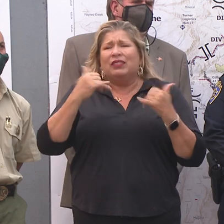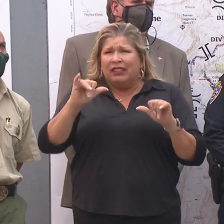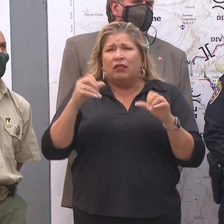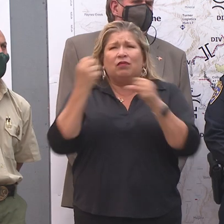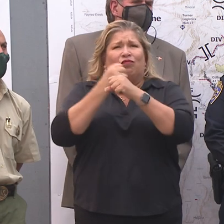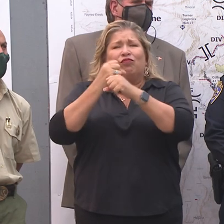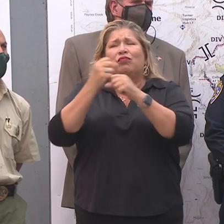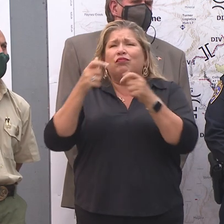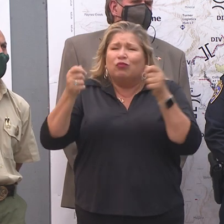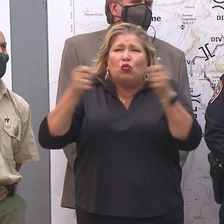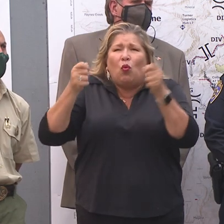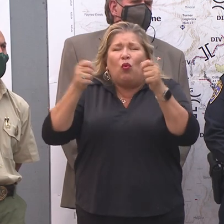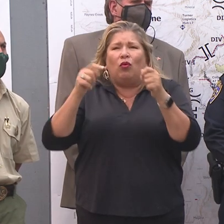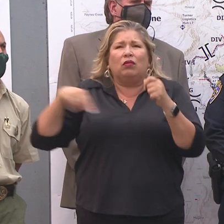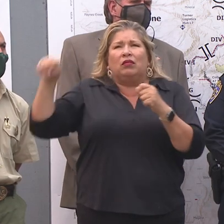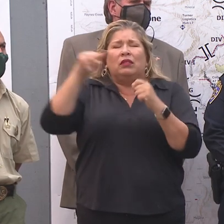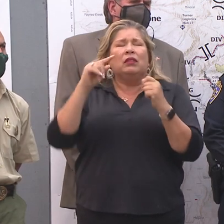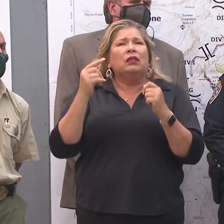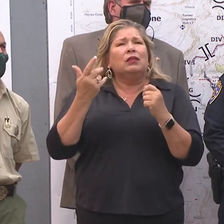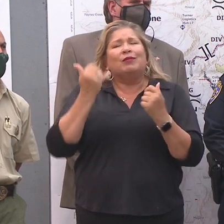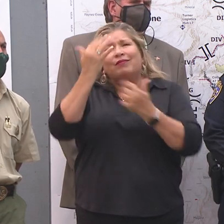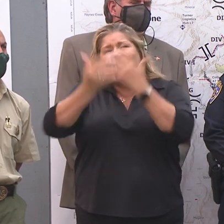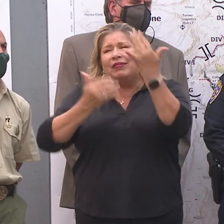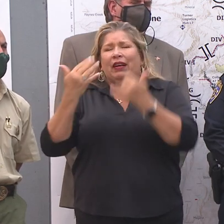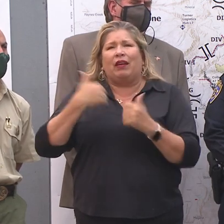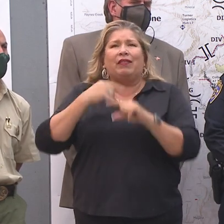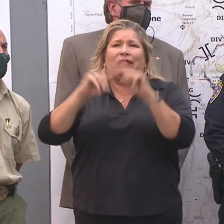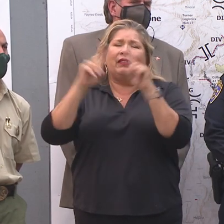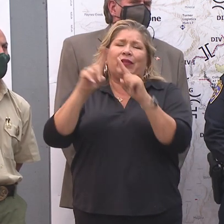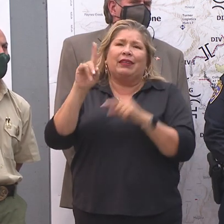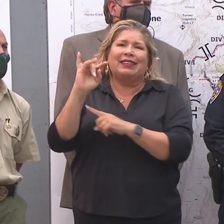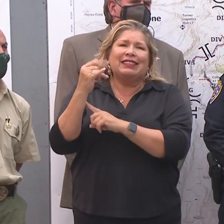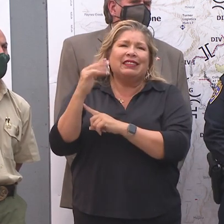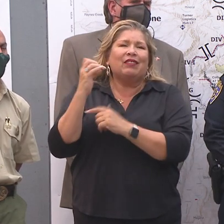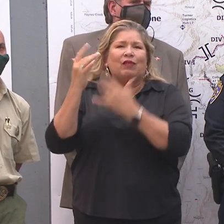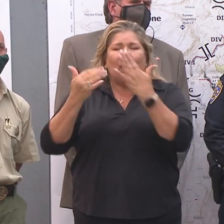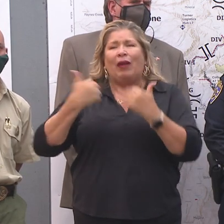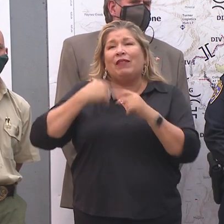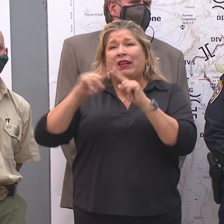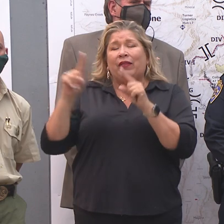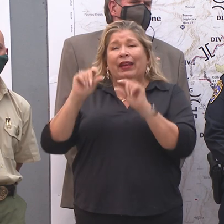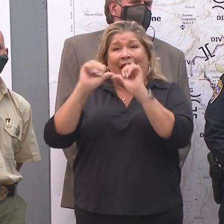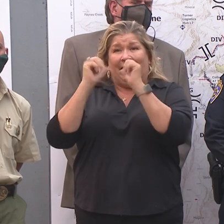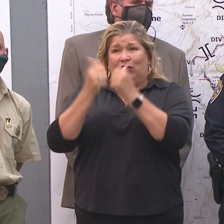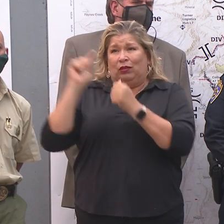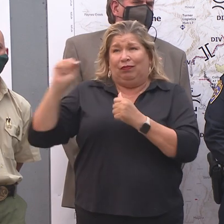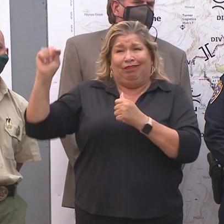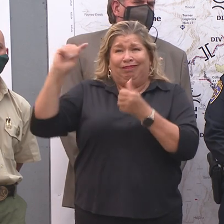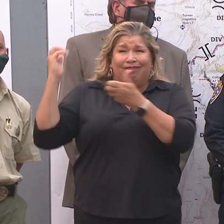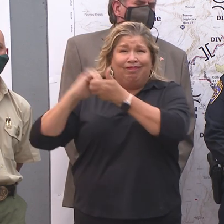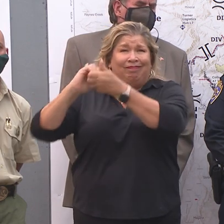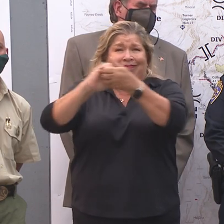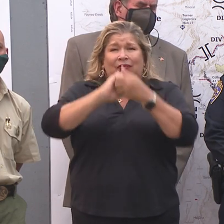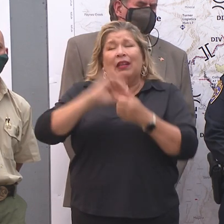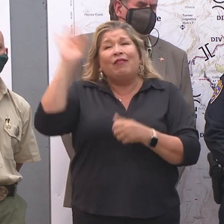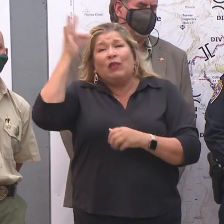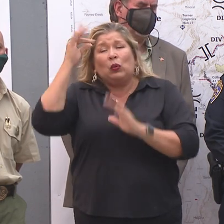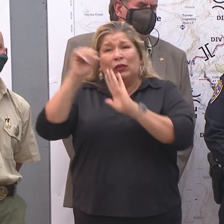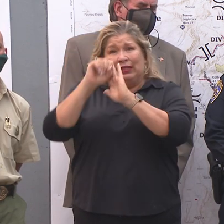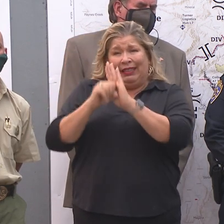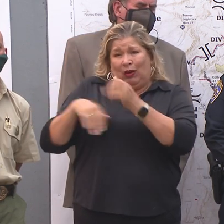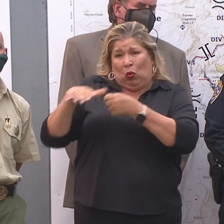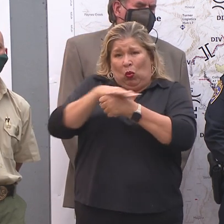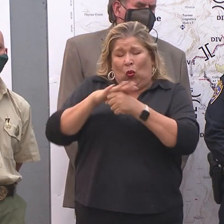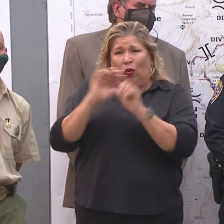fires that are burning throughout California. Those are interagency responses, federal, state, and local all